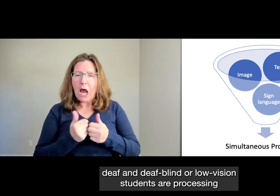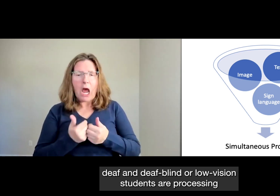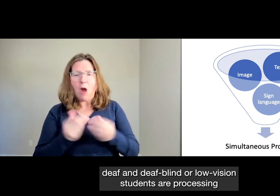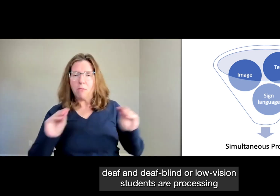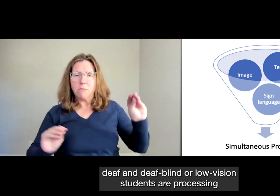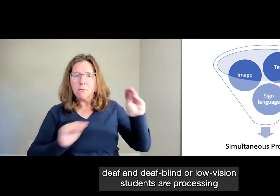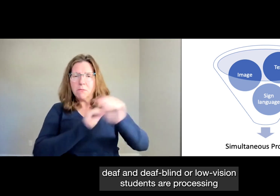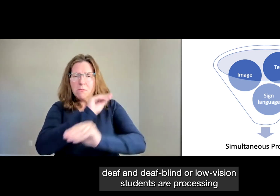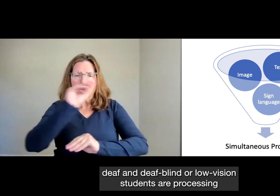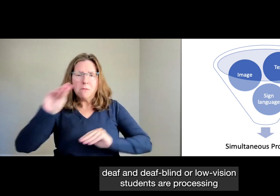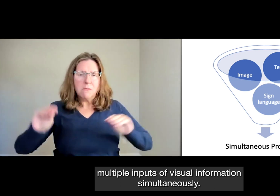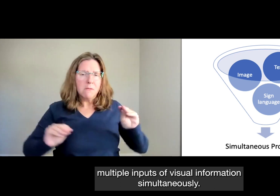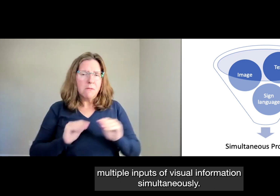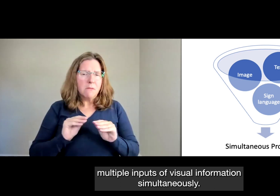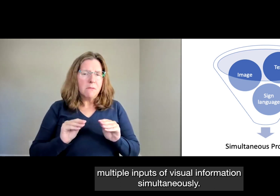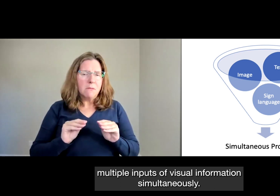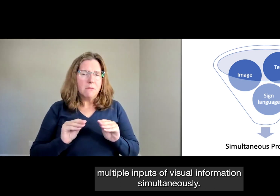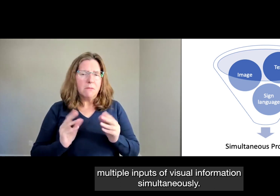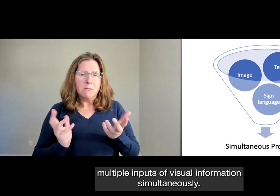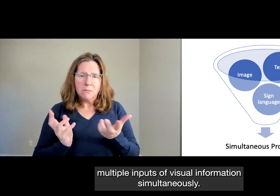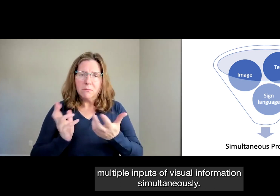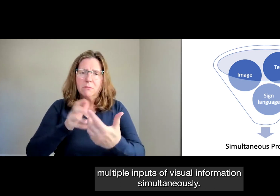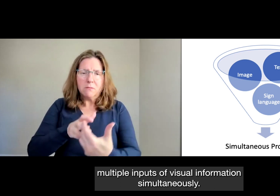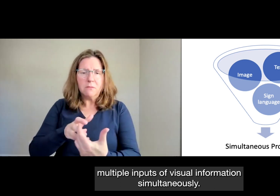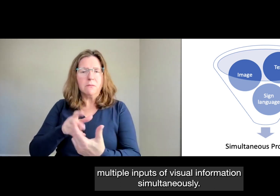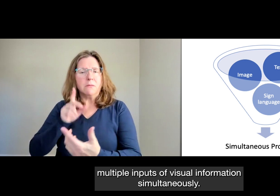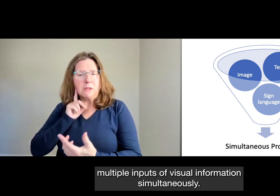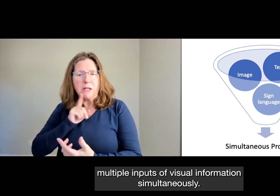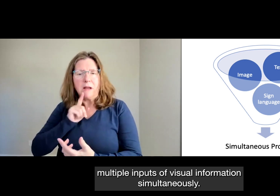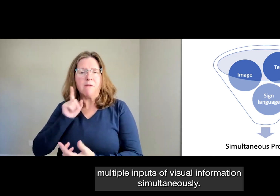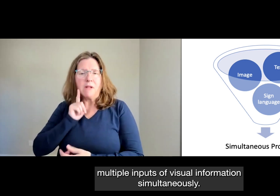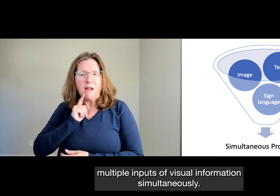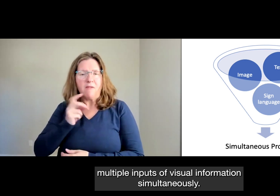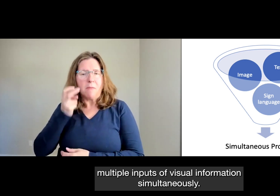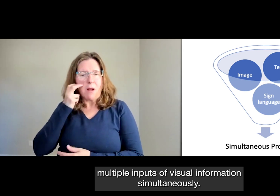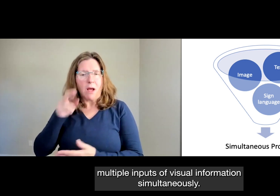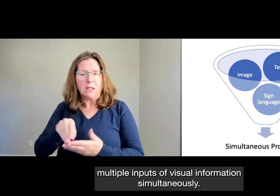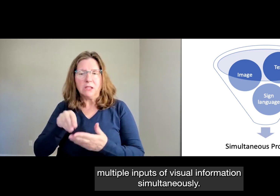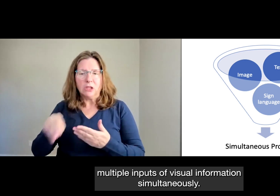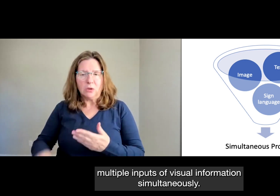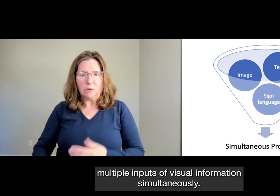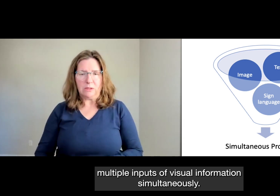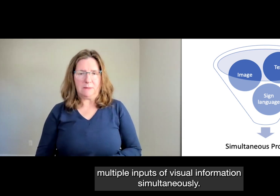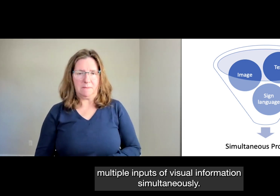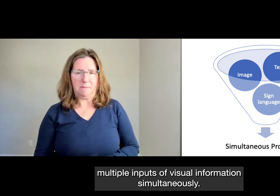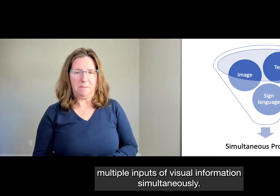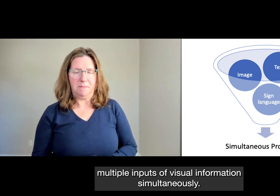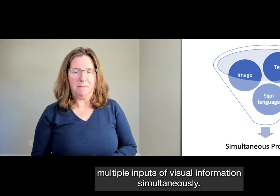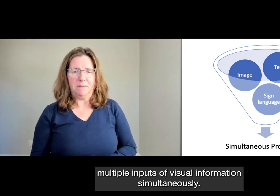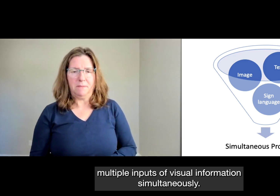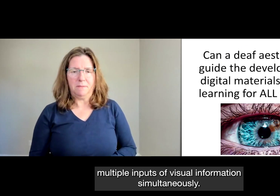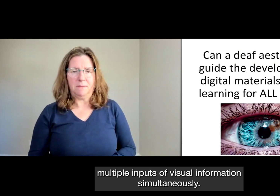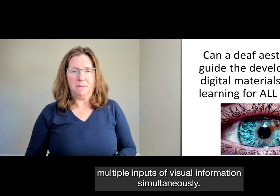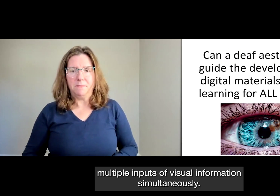students are processing multiple inputs of visual information simultaneously.